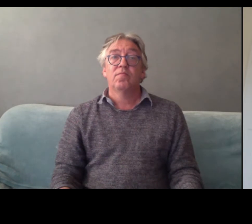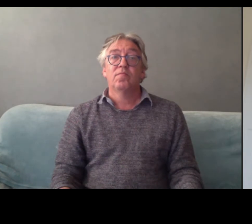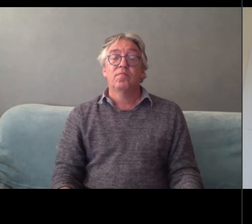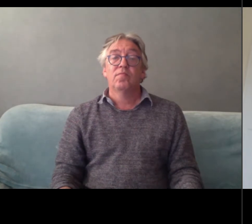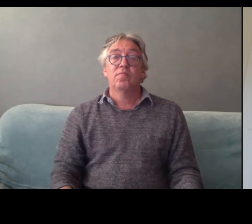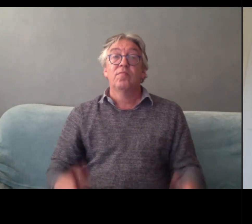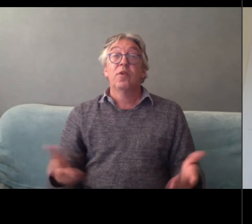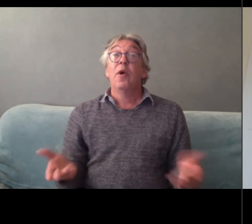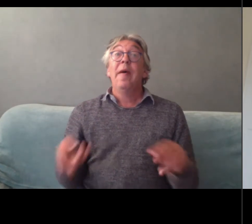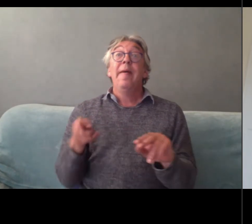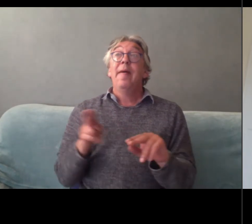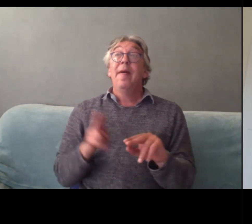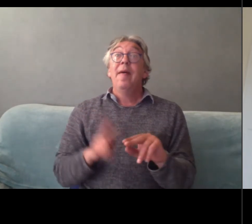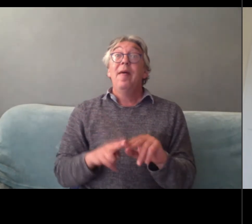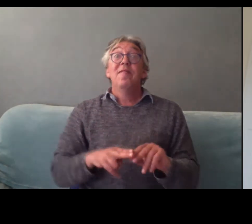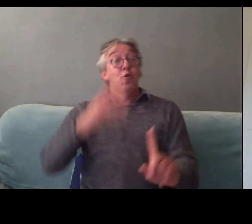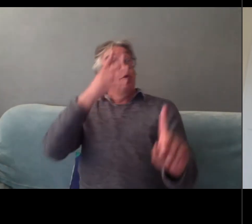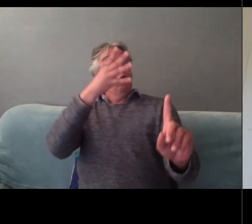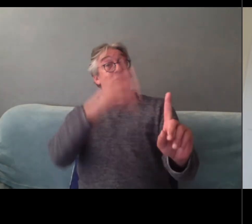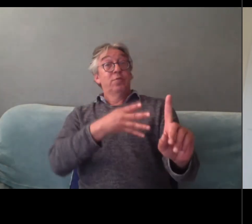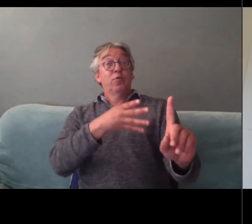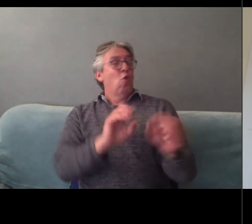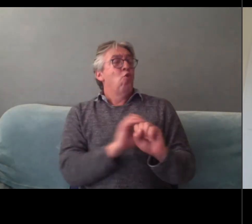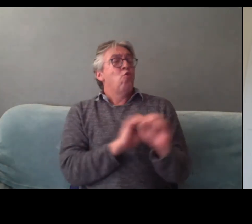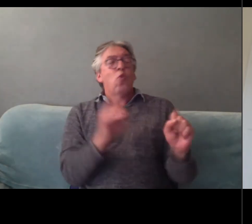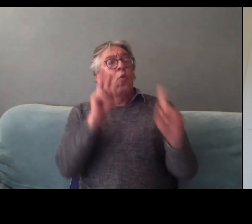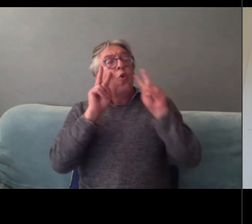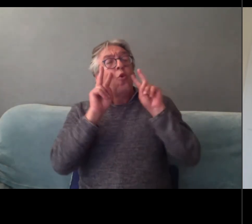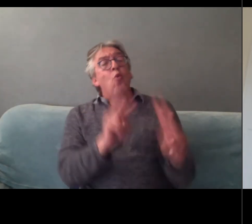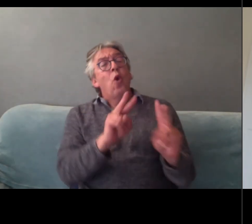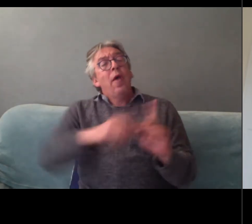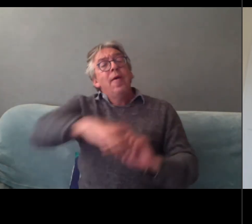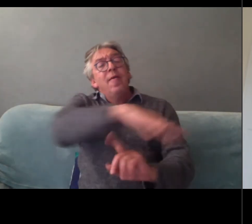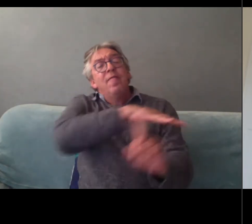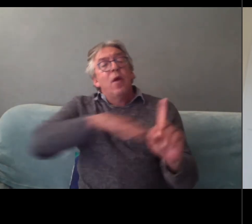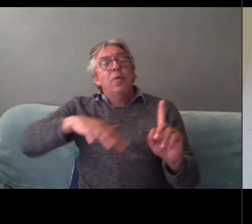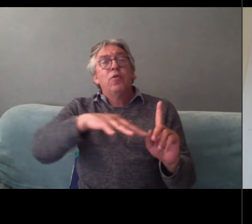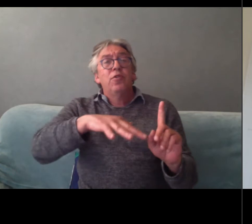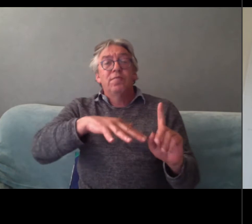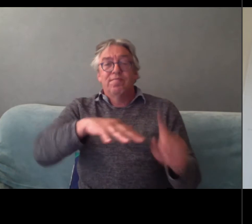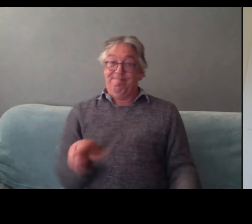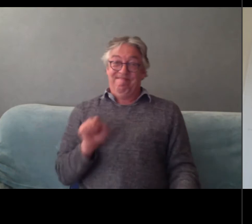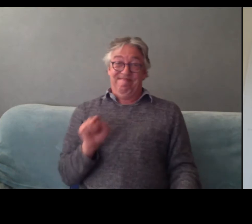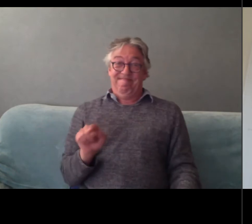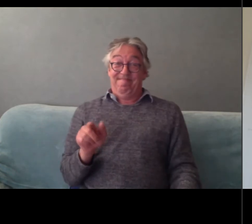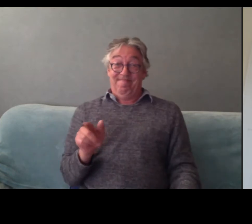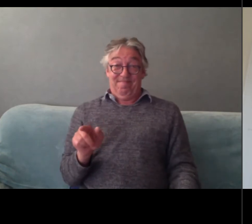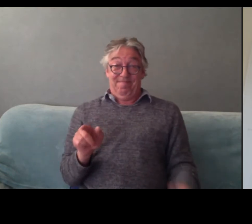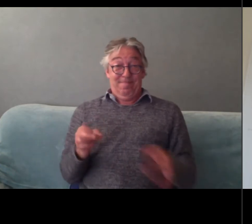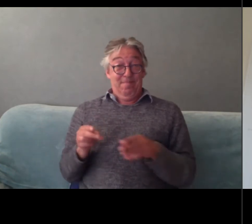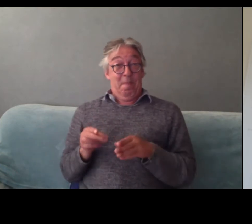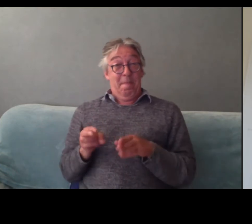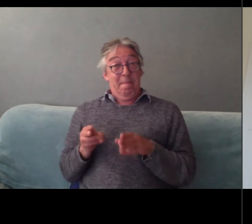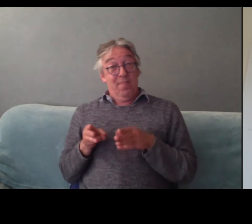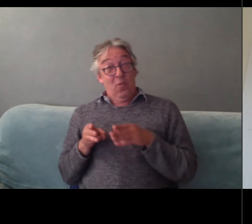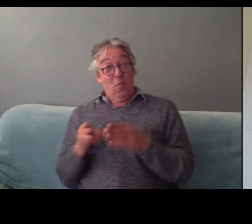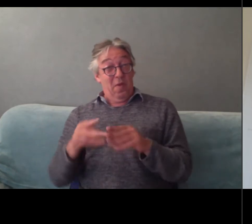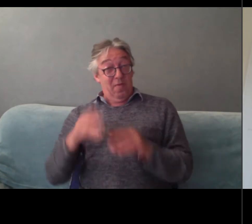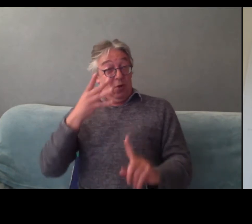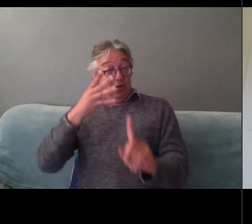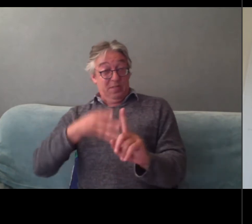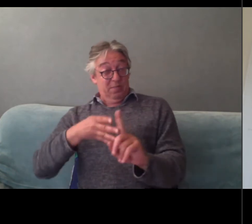barriers seems difficult to fit with the CRPD model. So assessments should be